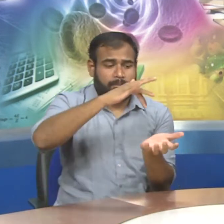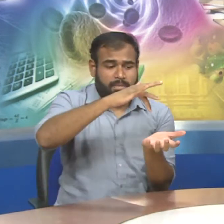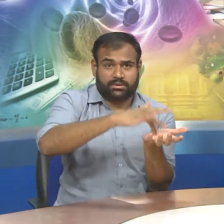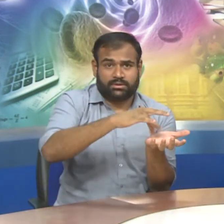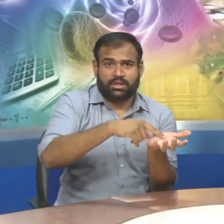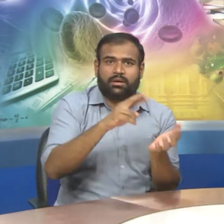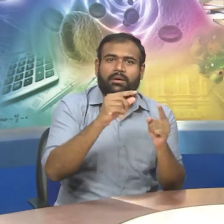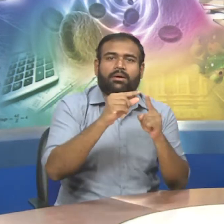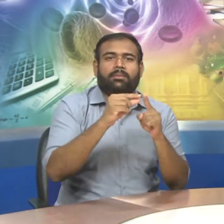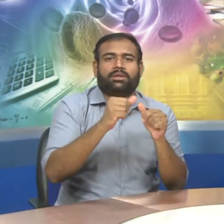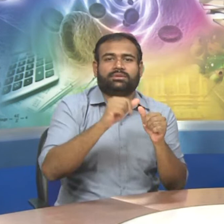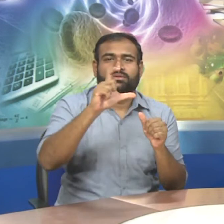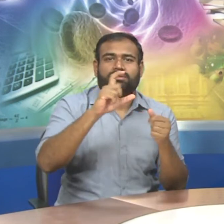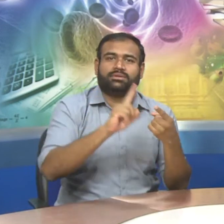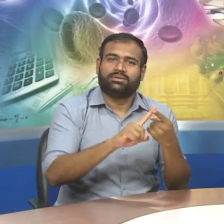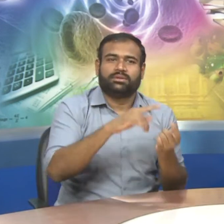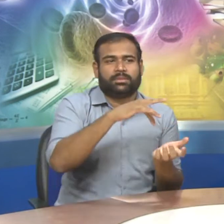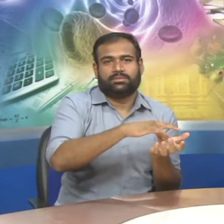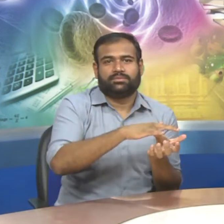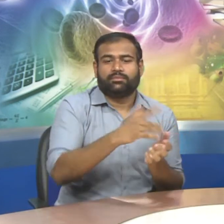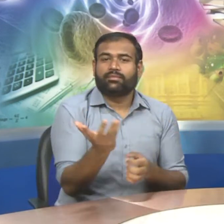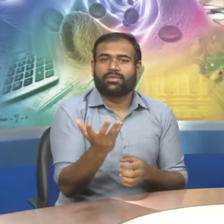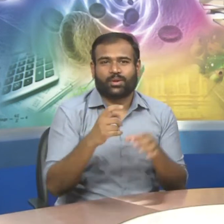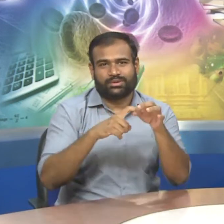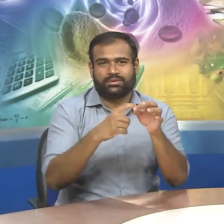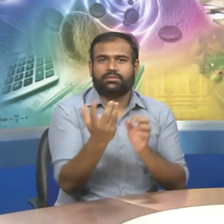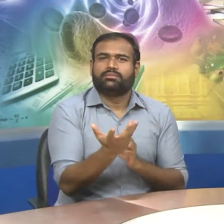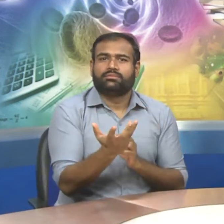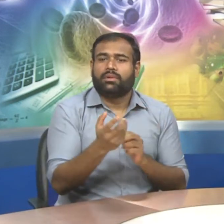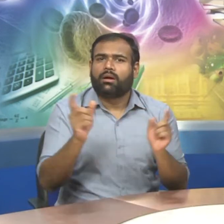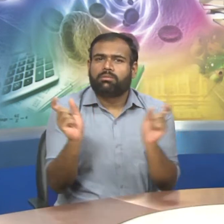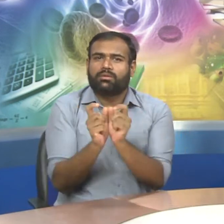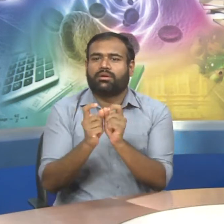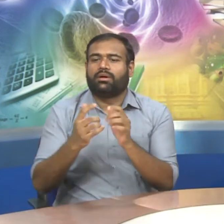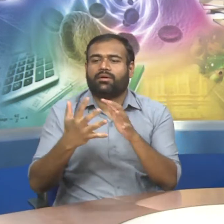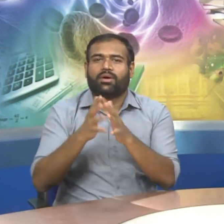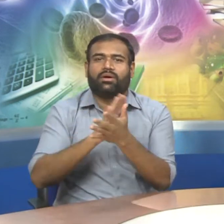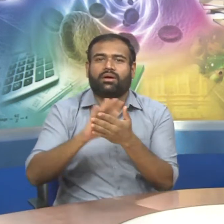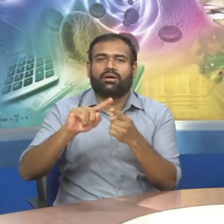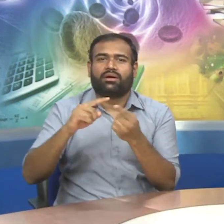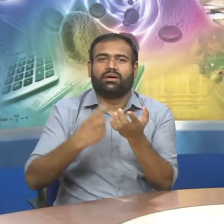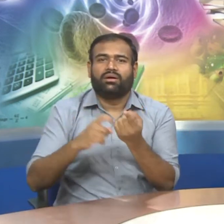Place plus question will create a new sign, that is where.